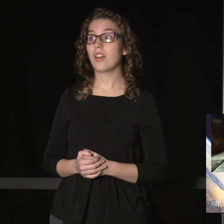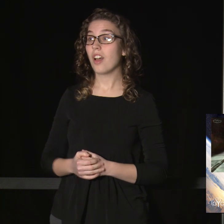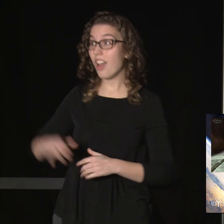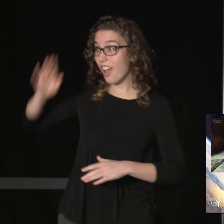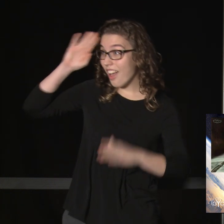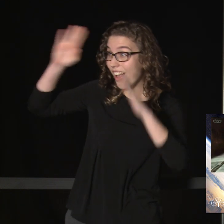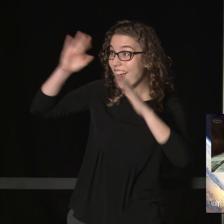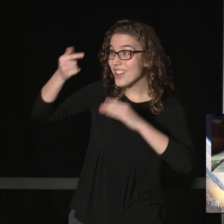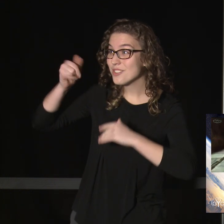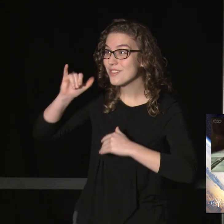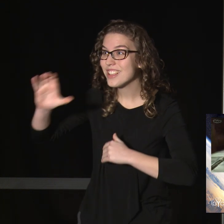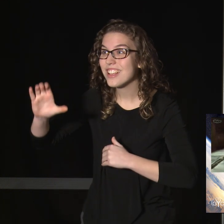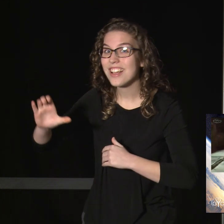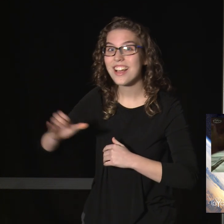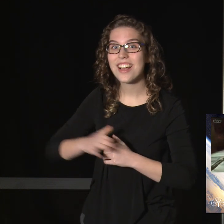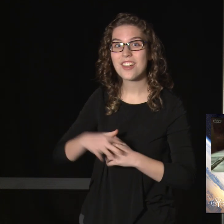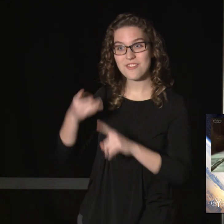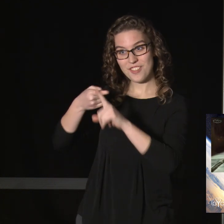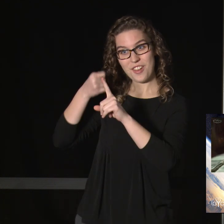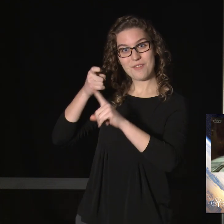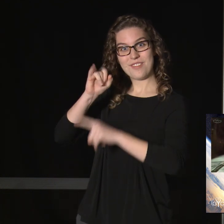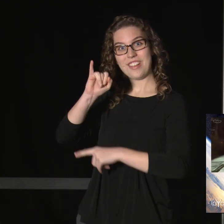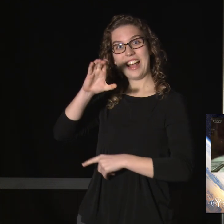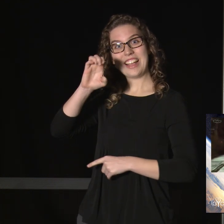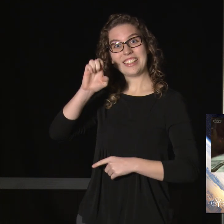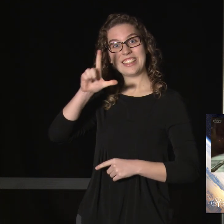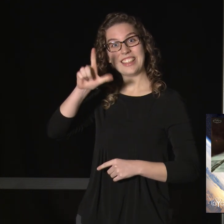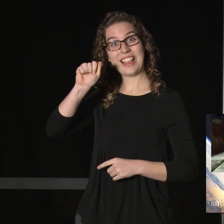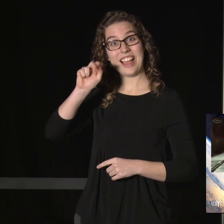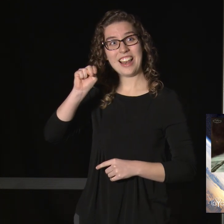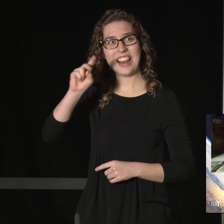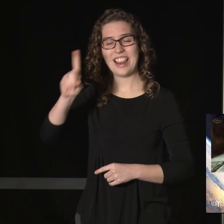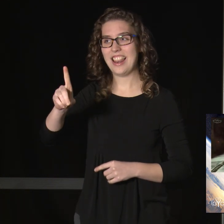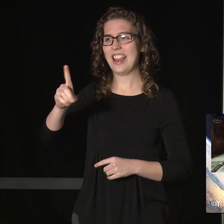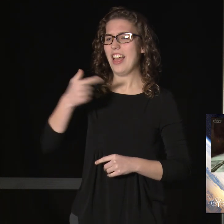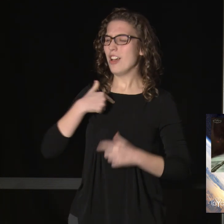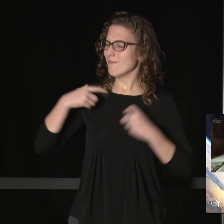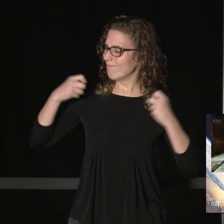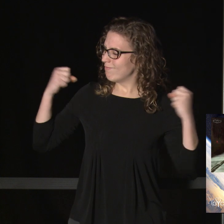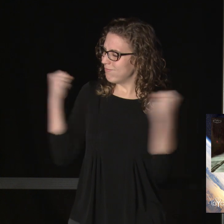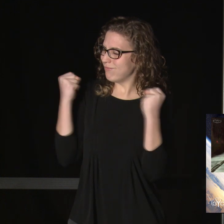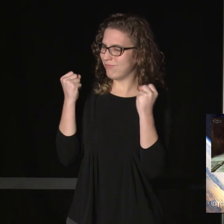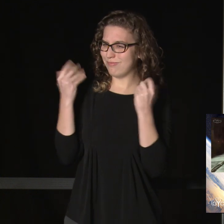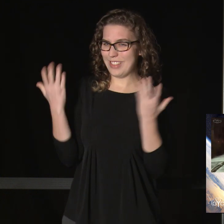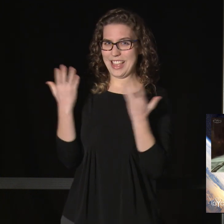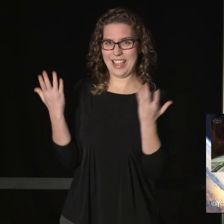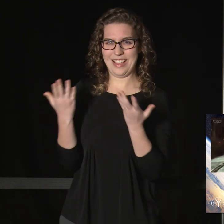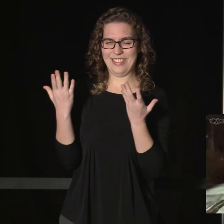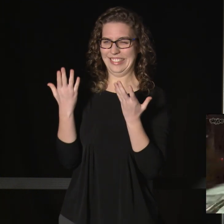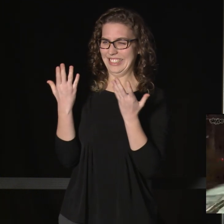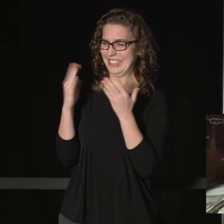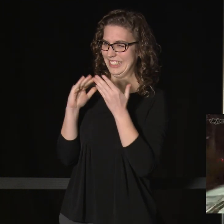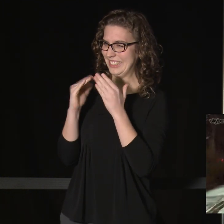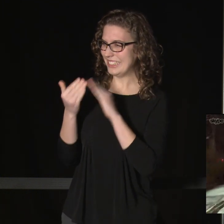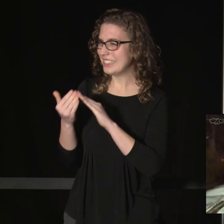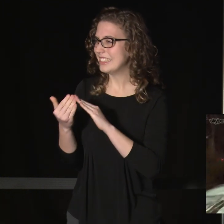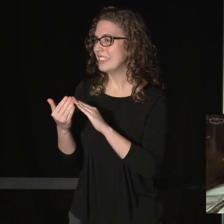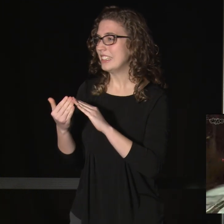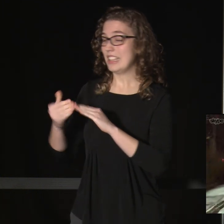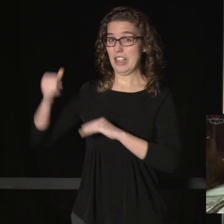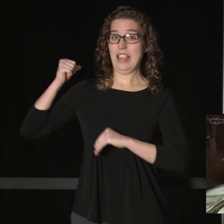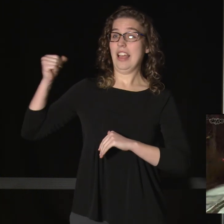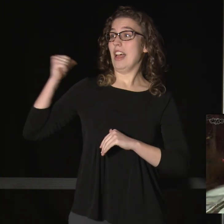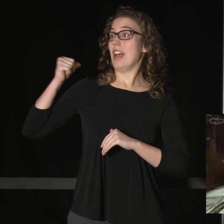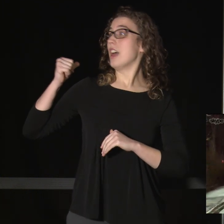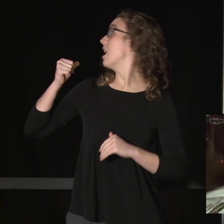Greetings, GYC, from Iceland. I'm freezing out here in the middle of Reykjavik. Behind me is